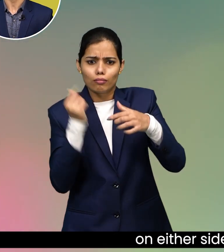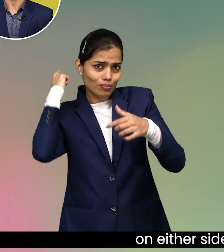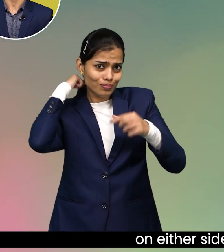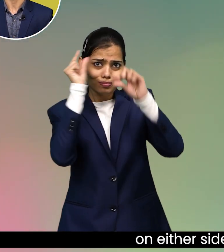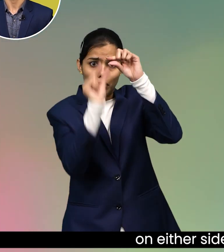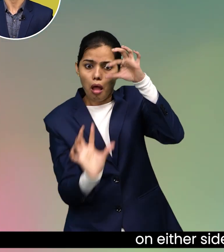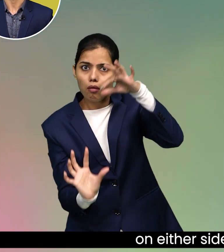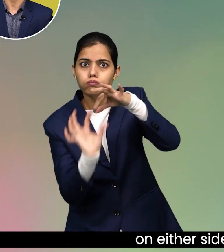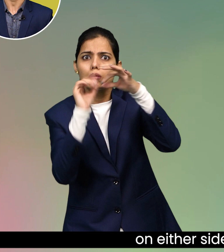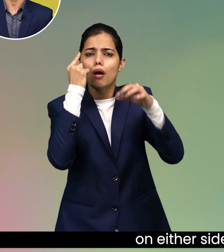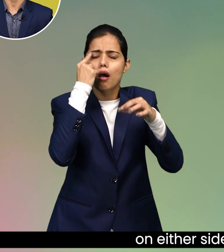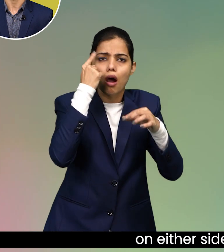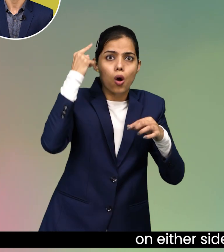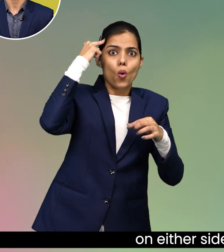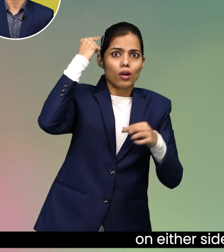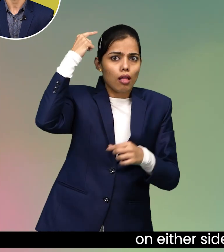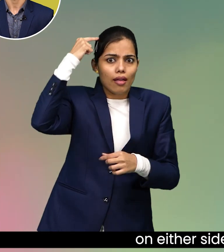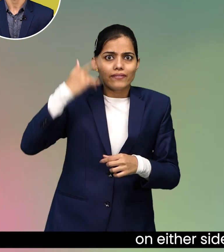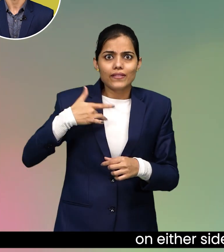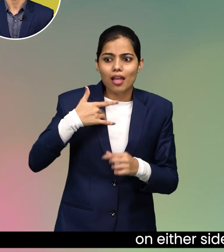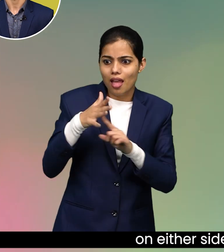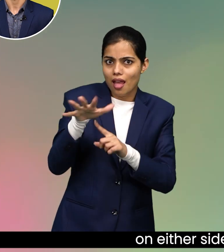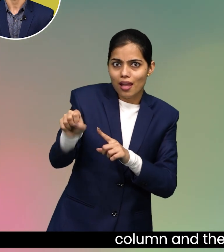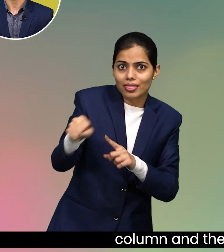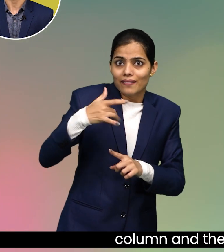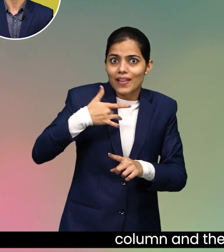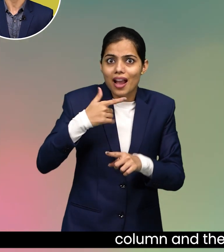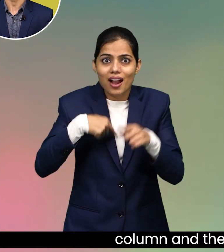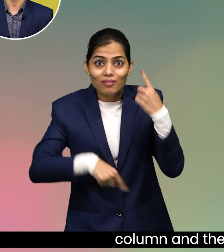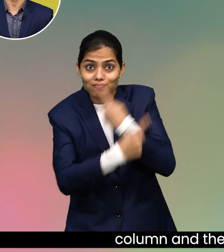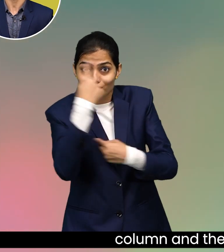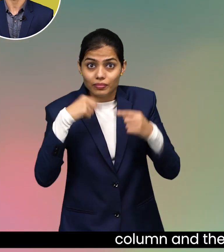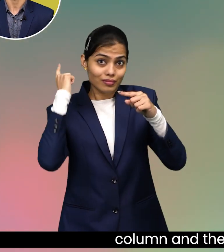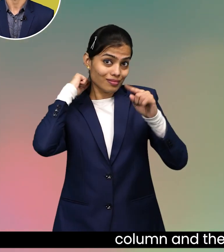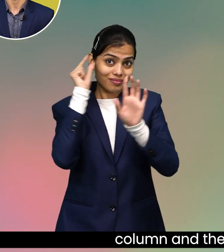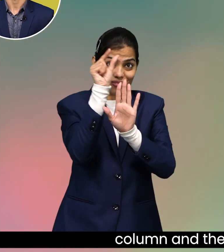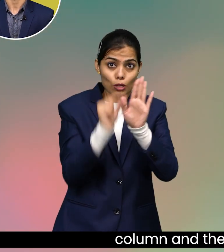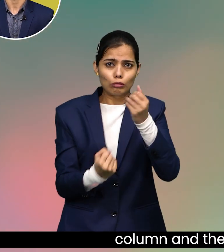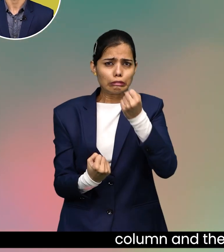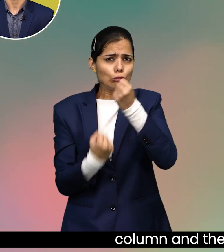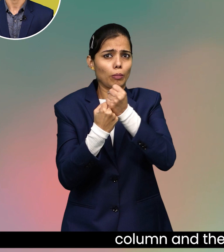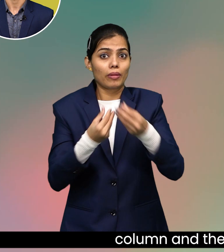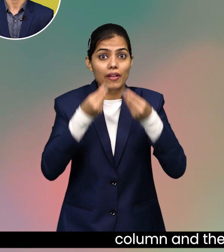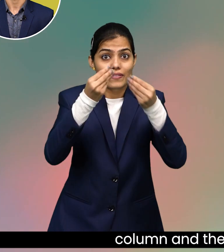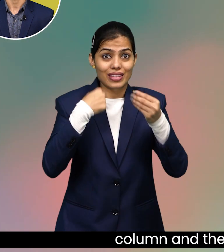on either side of the vertebral column and the associated nerves.